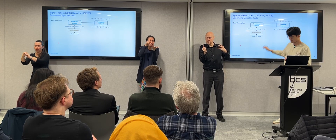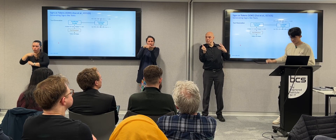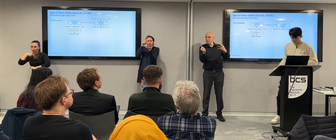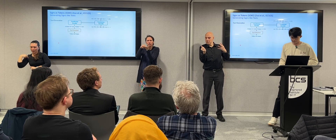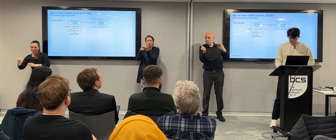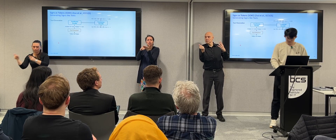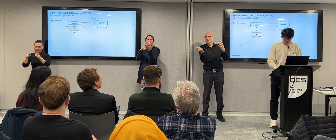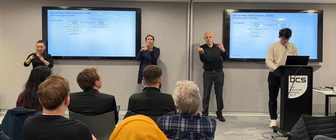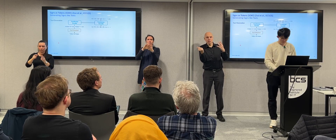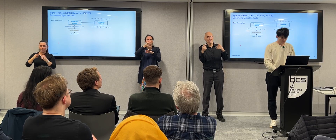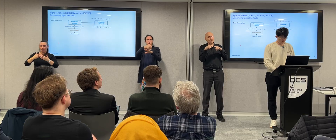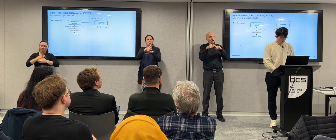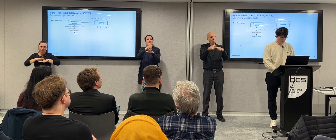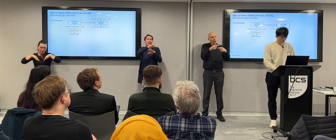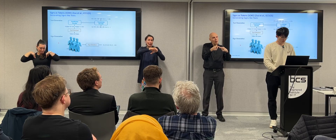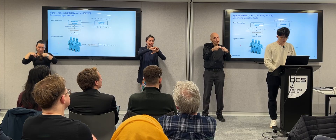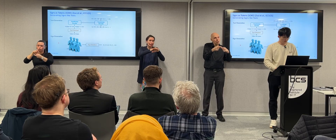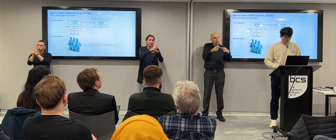tokens.